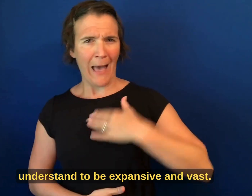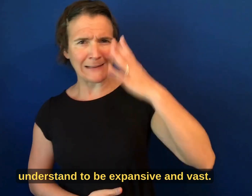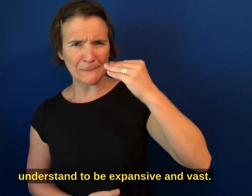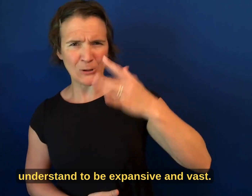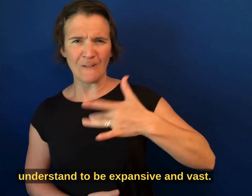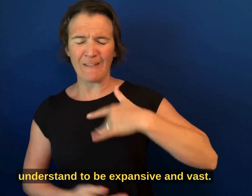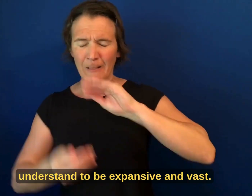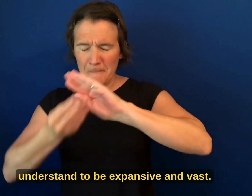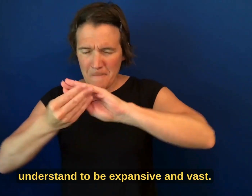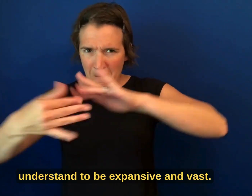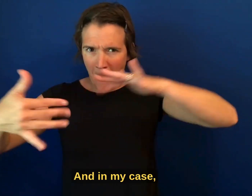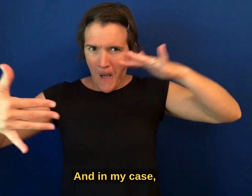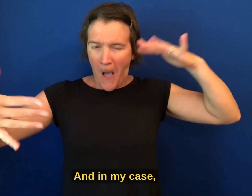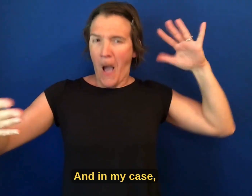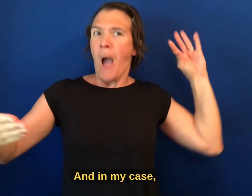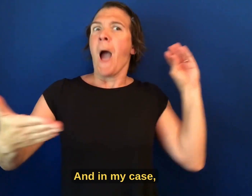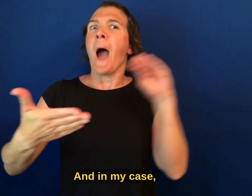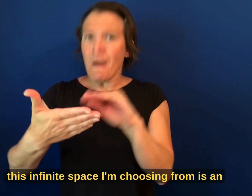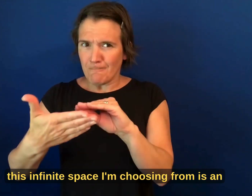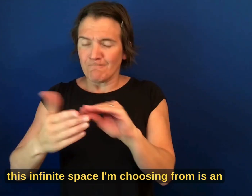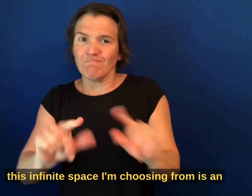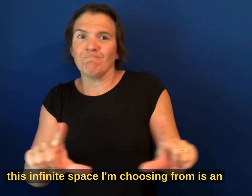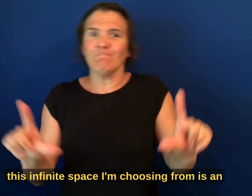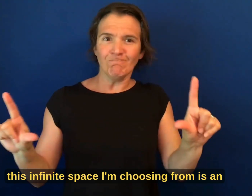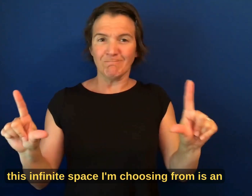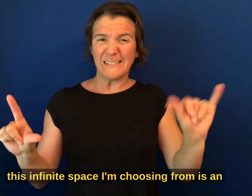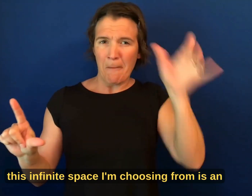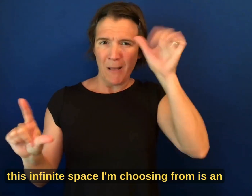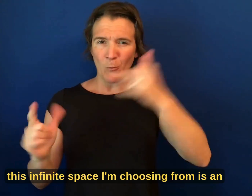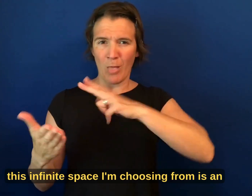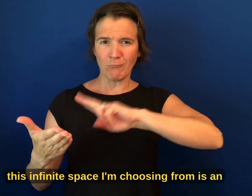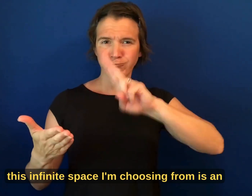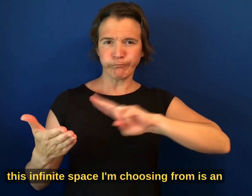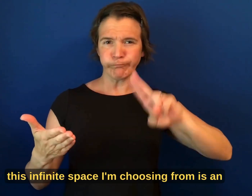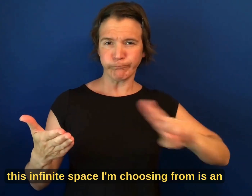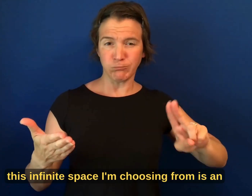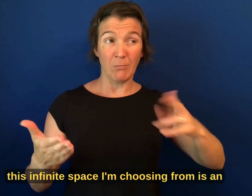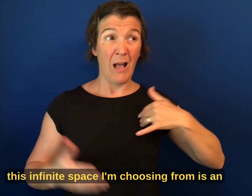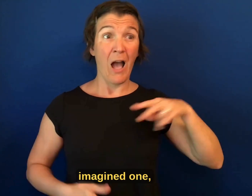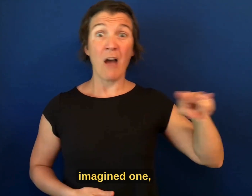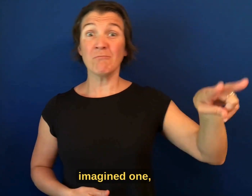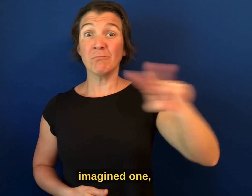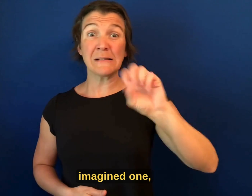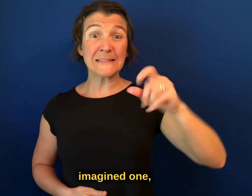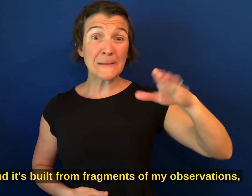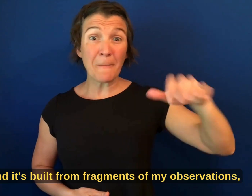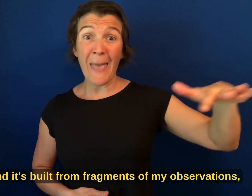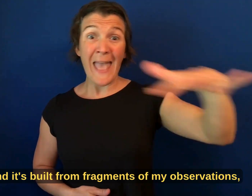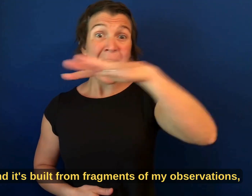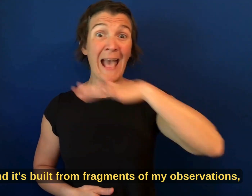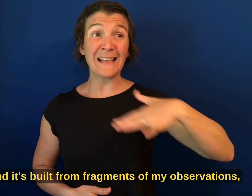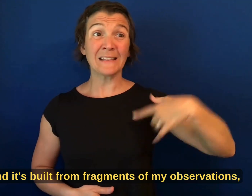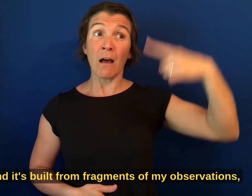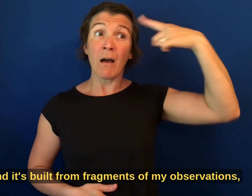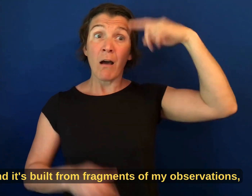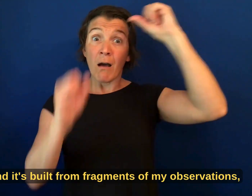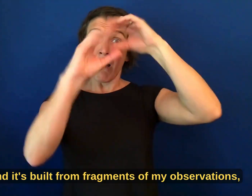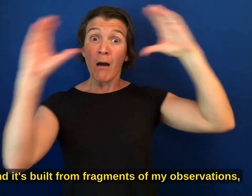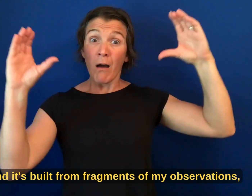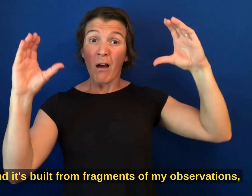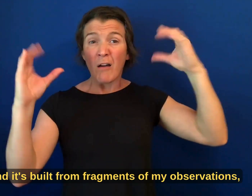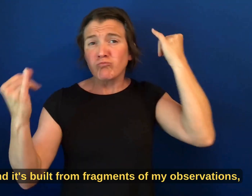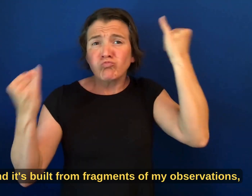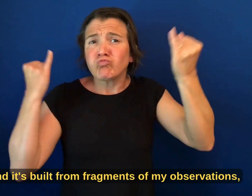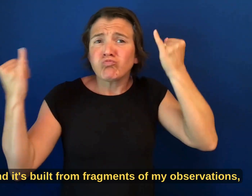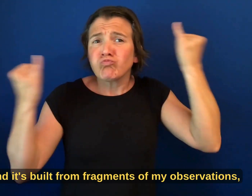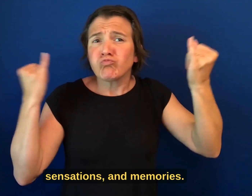and vast. And in my case, this infinite space I'm choosing from is an imagined one, and it's built from